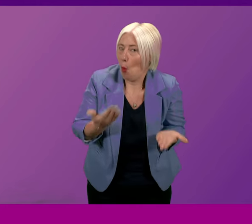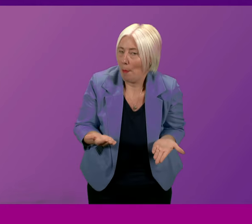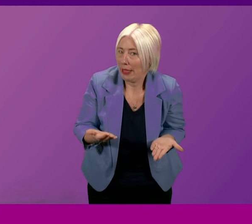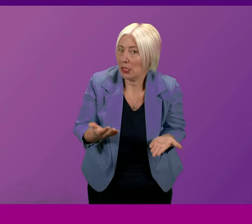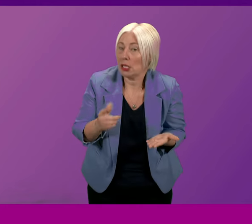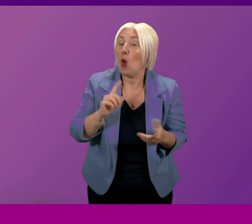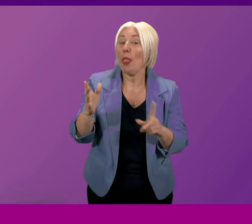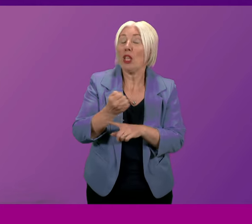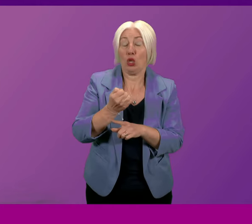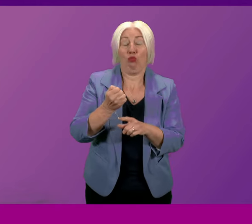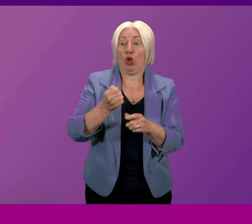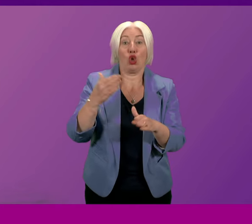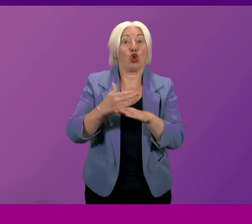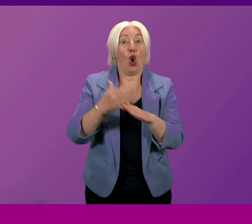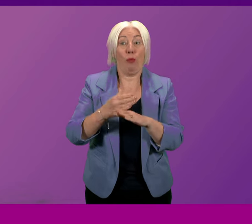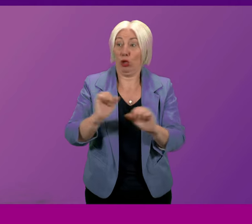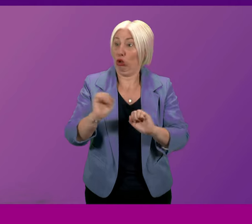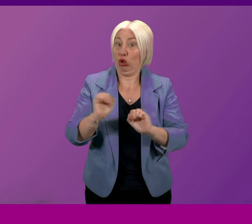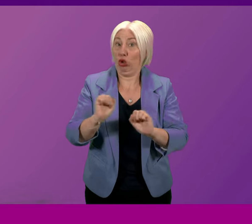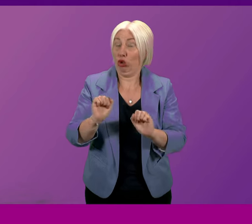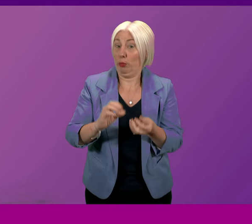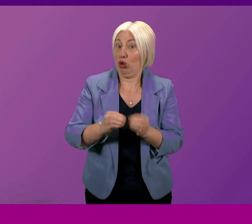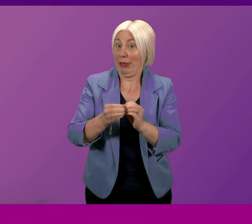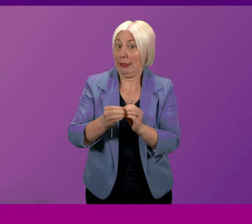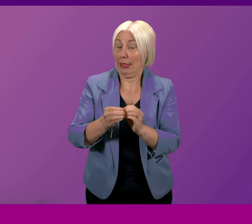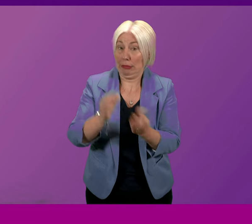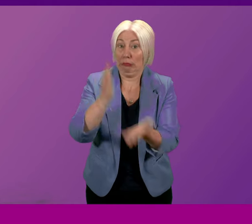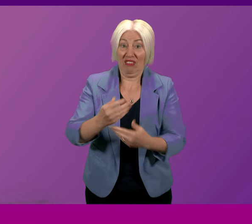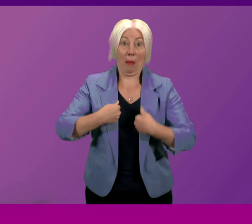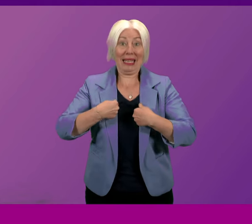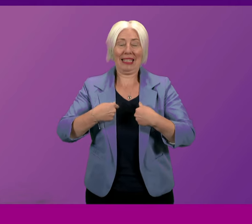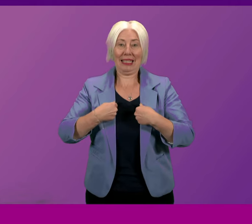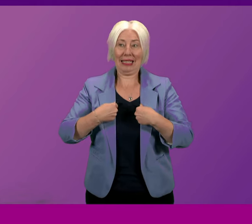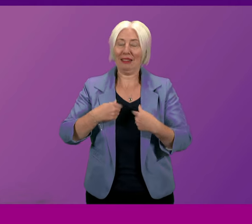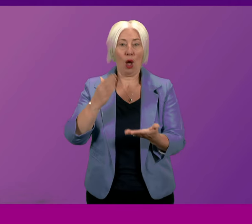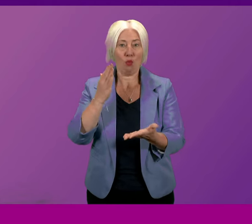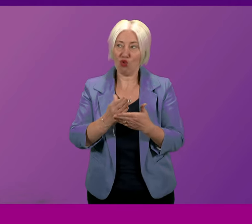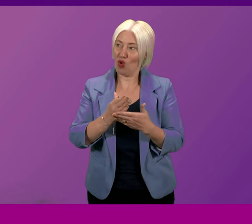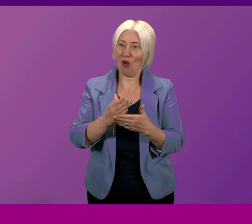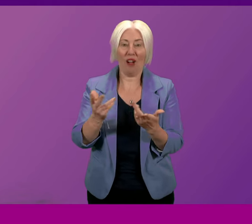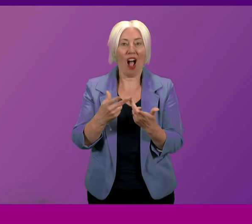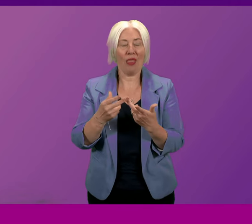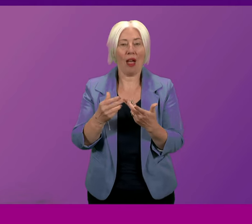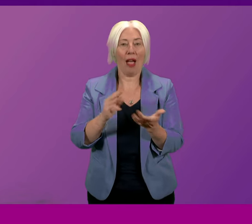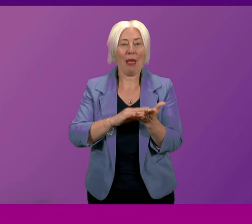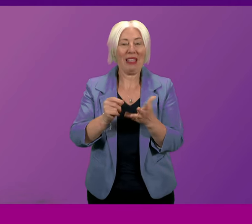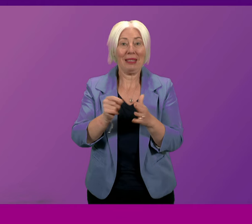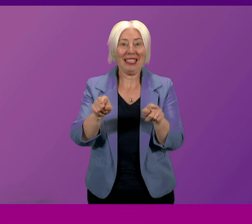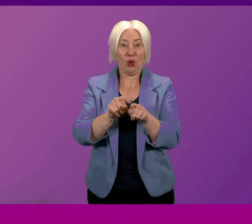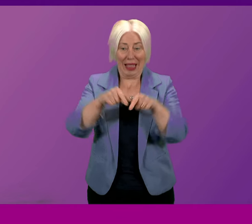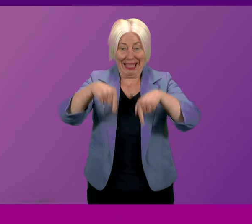do not yet exist. That was certainly true for me, as I dare say it is true for the majority of members in this